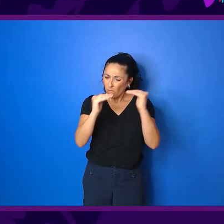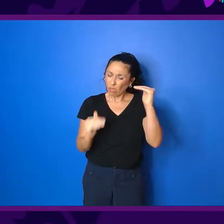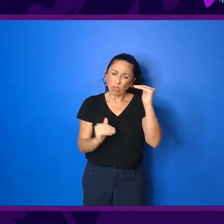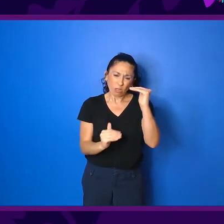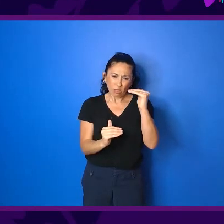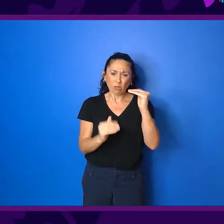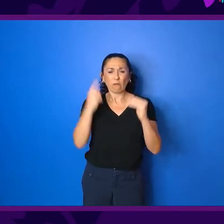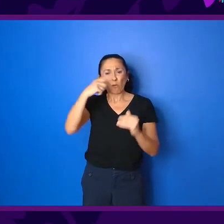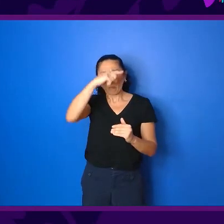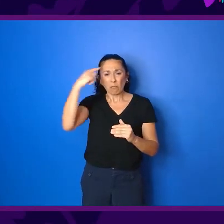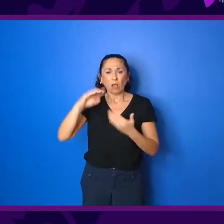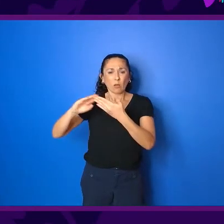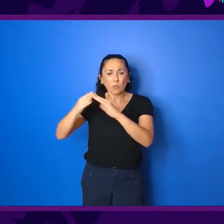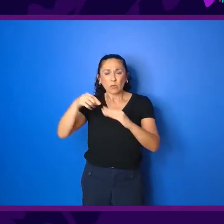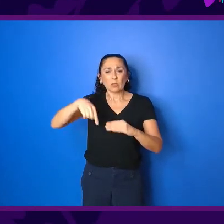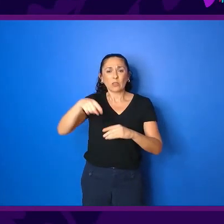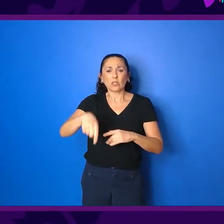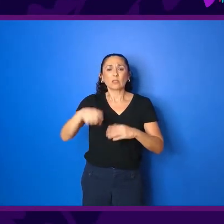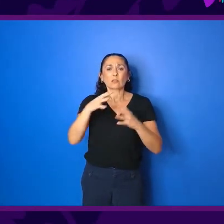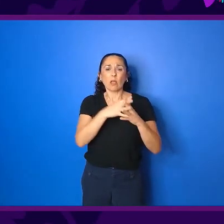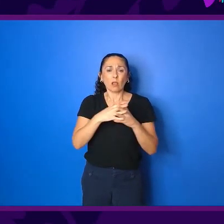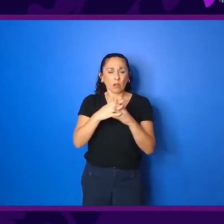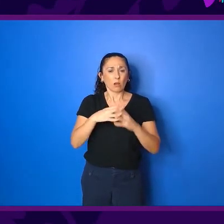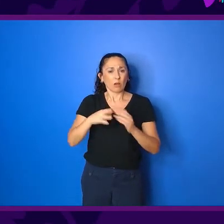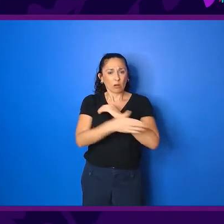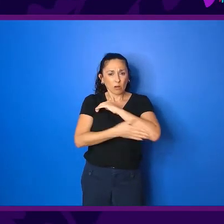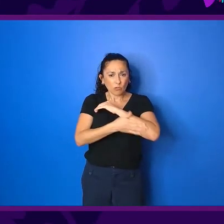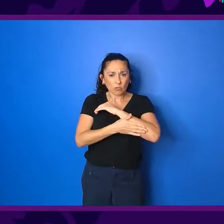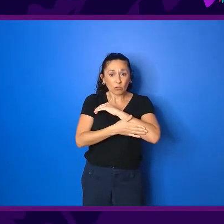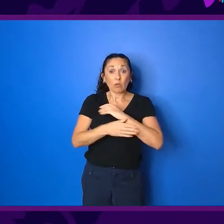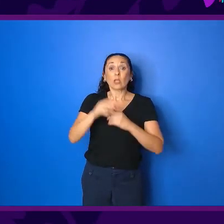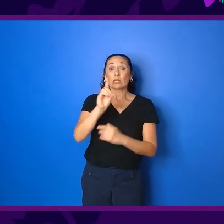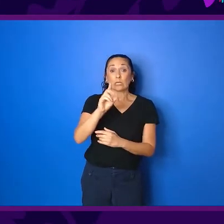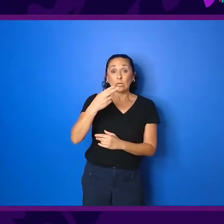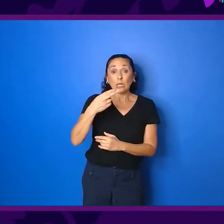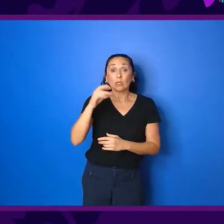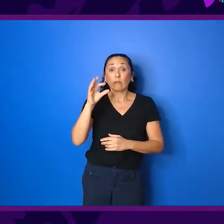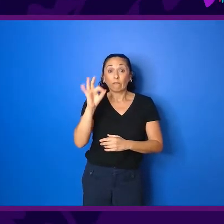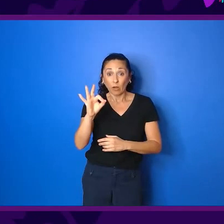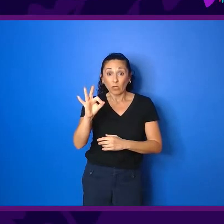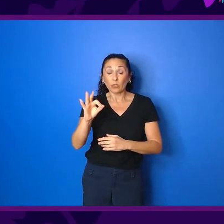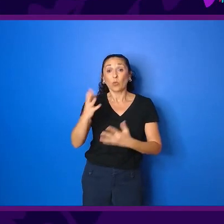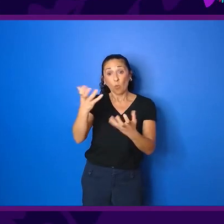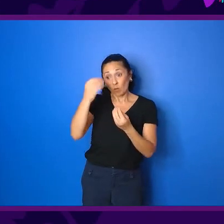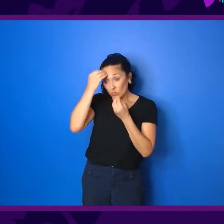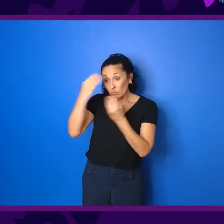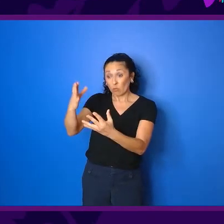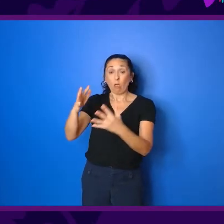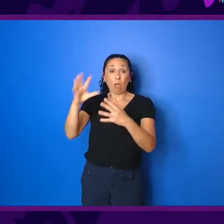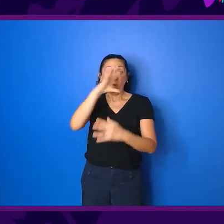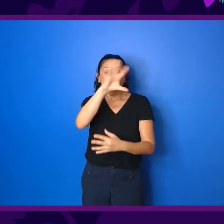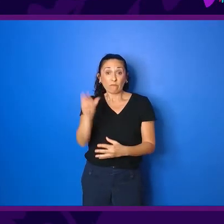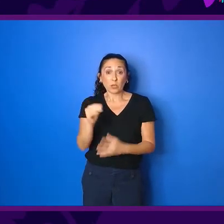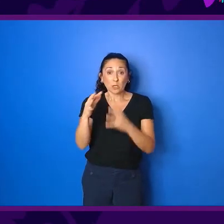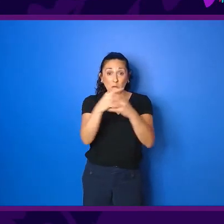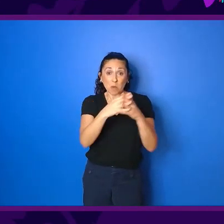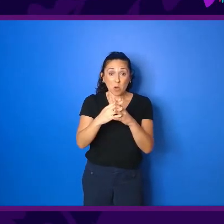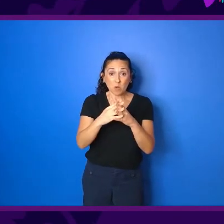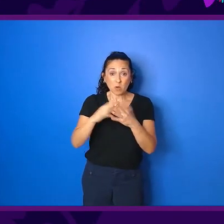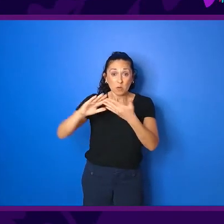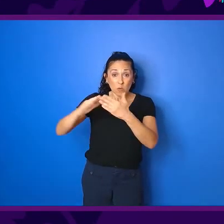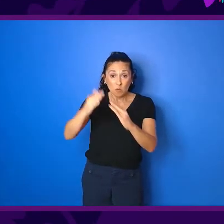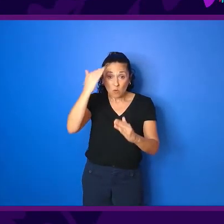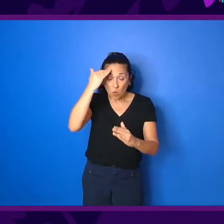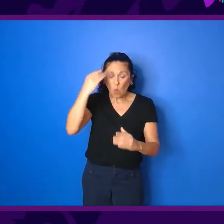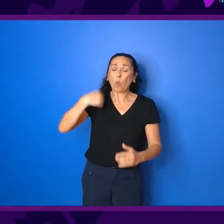this country. The Dolores Huerta Foundation would like to let the African American community know that we are here for you in